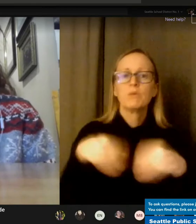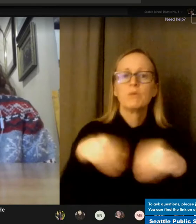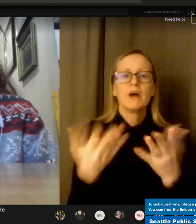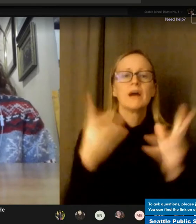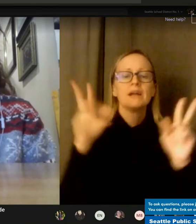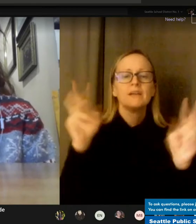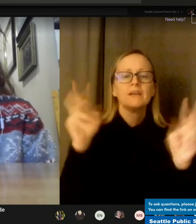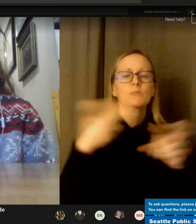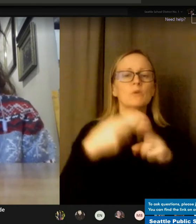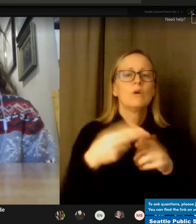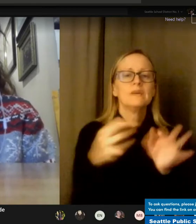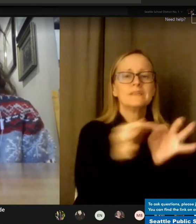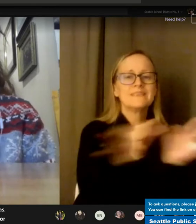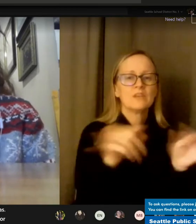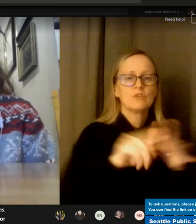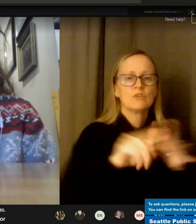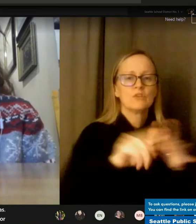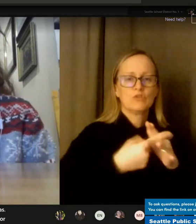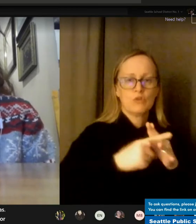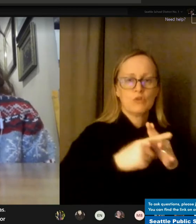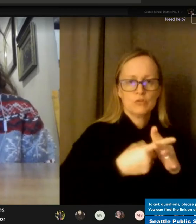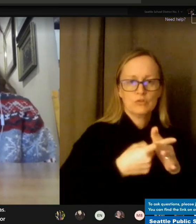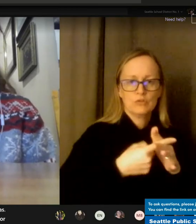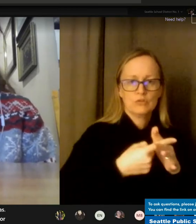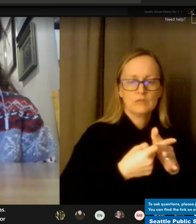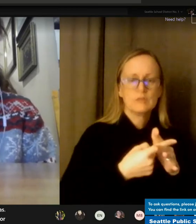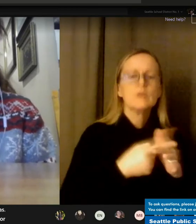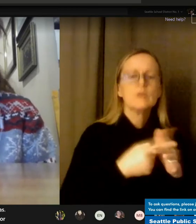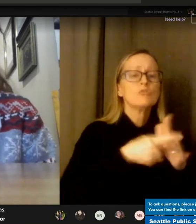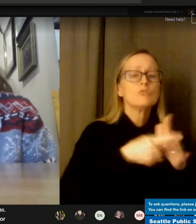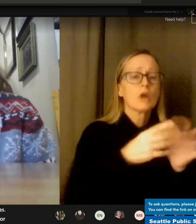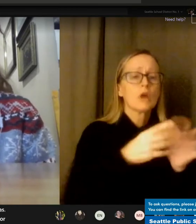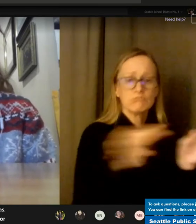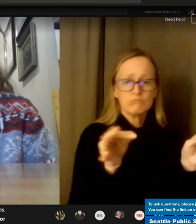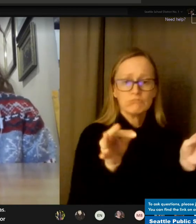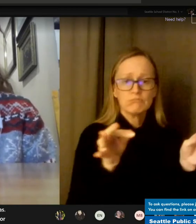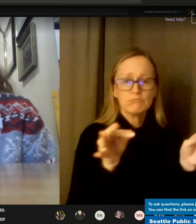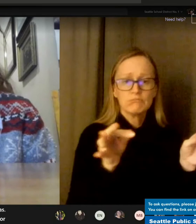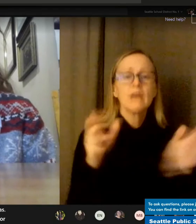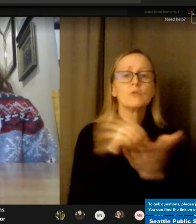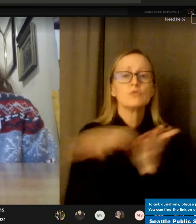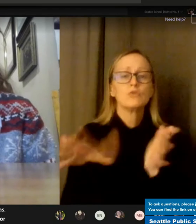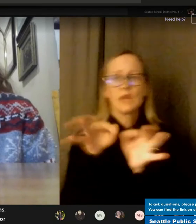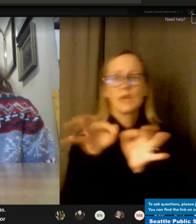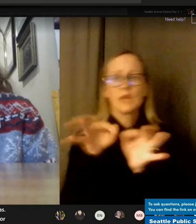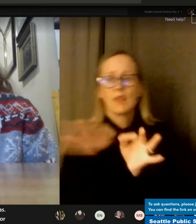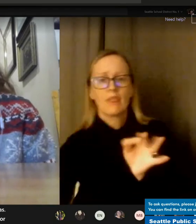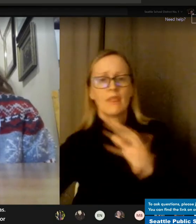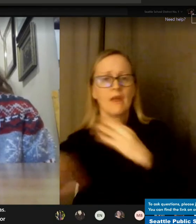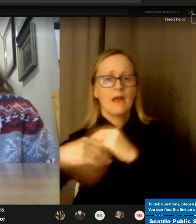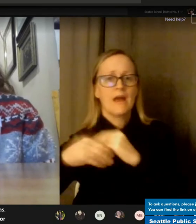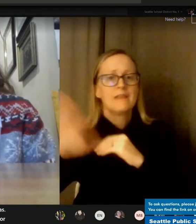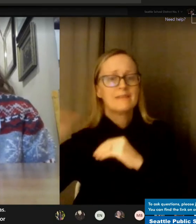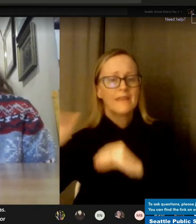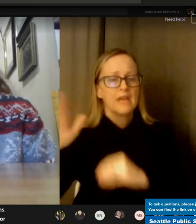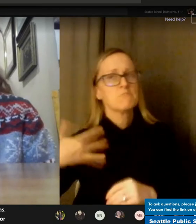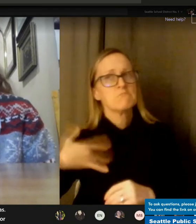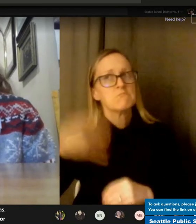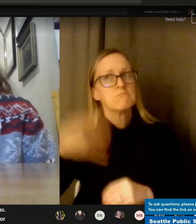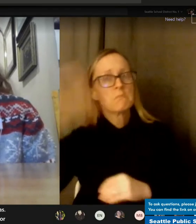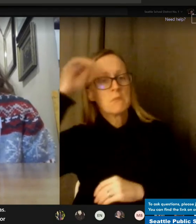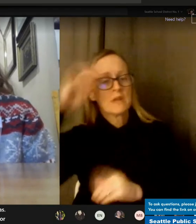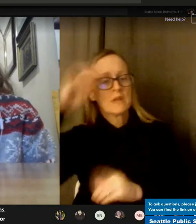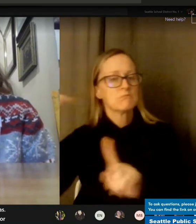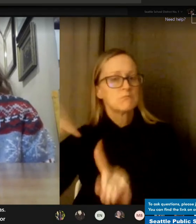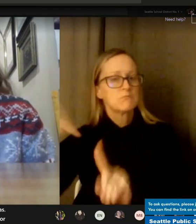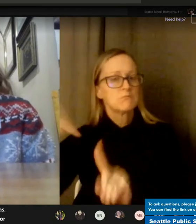communicate their ideas clearly. They may vary the questions they ask students based on what students can do with